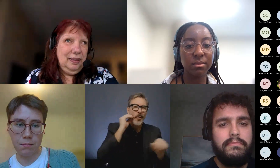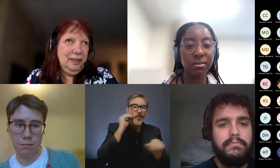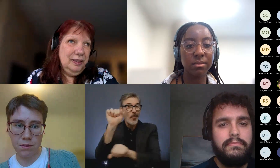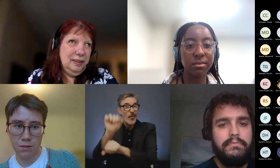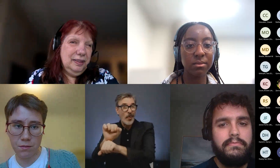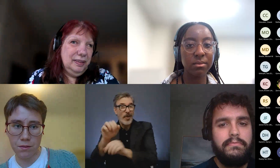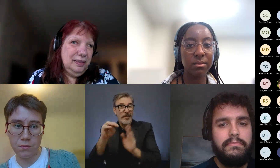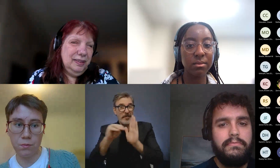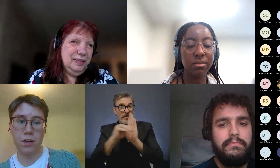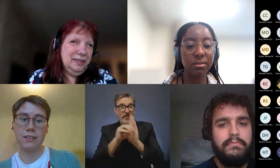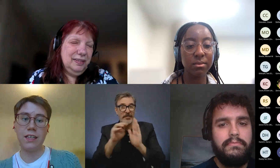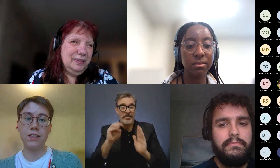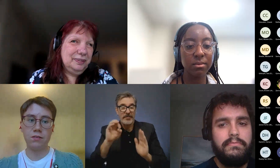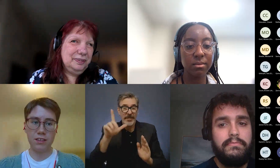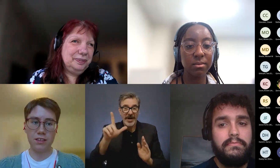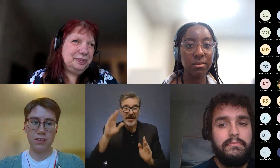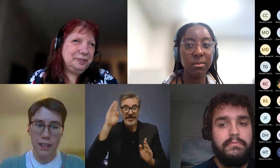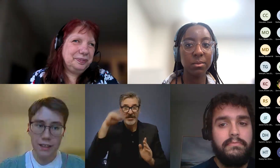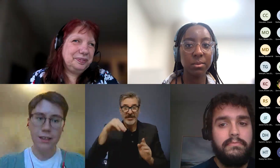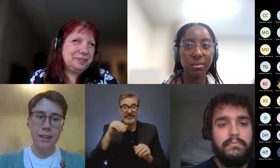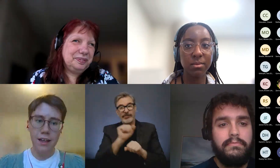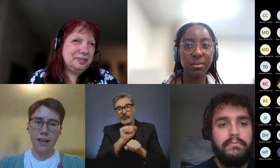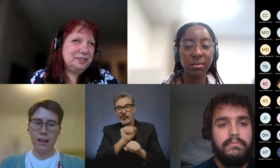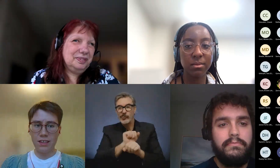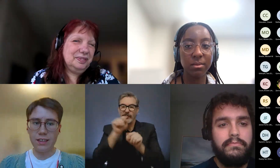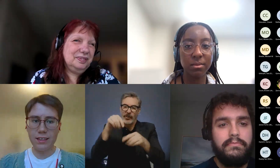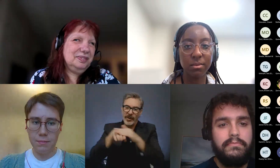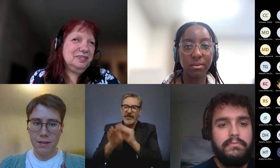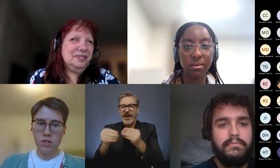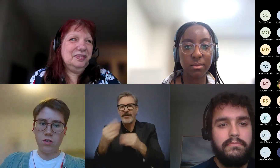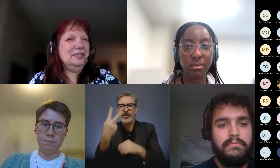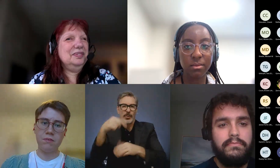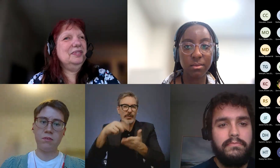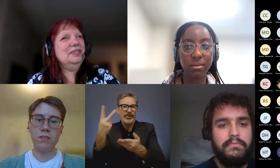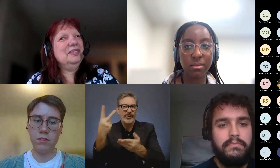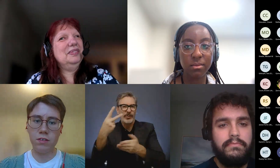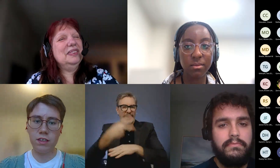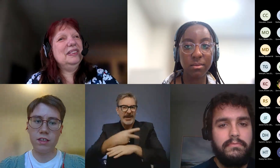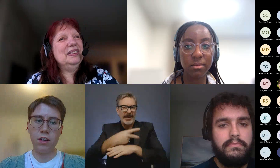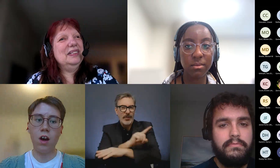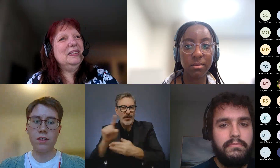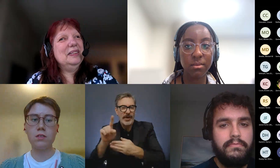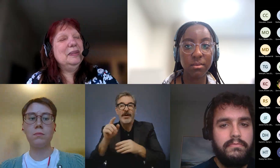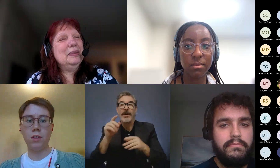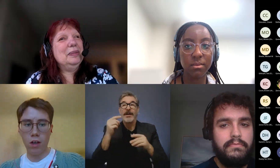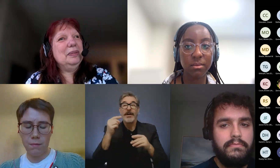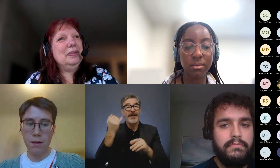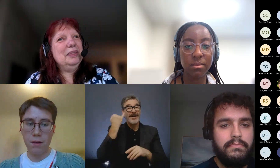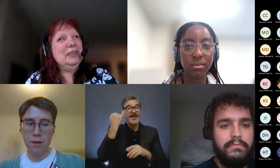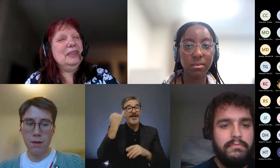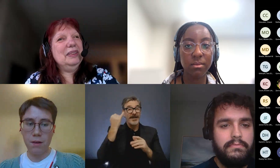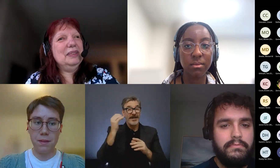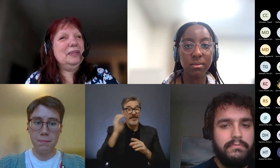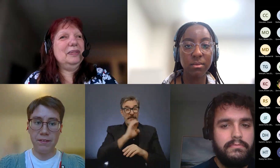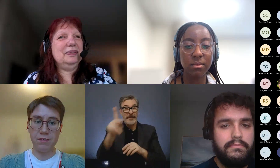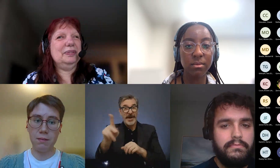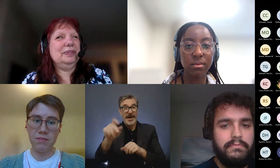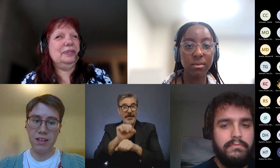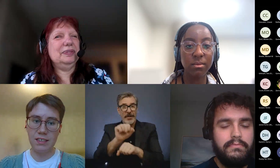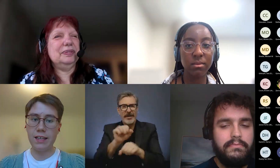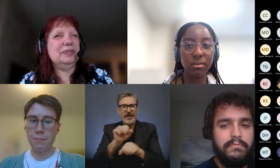I'll need to come work on site 2 days a week. I'd really like to make sure that before returning to the office, we talk about